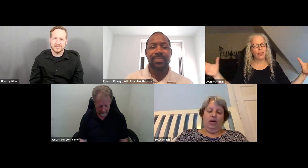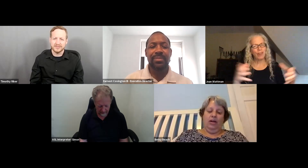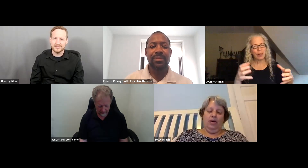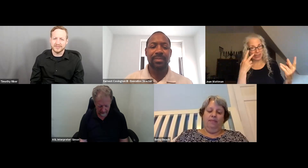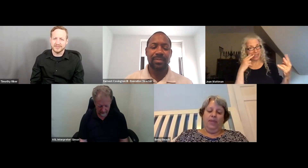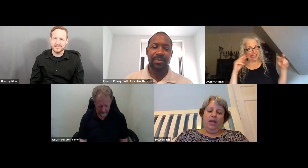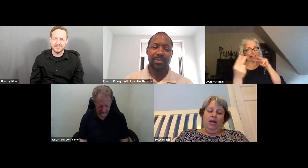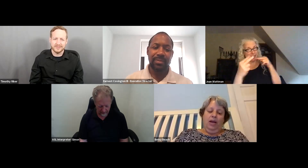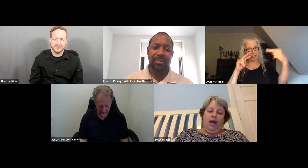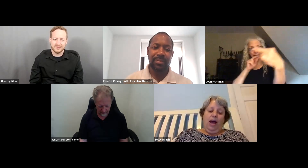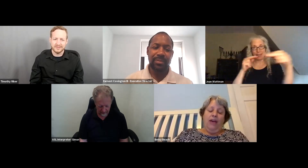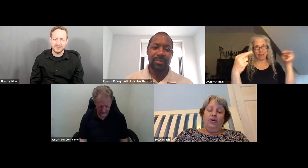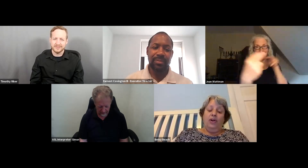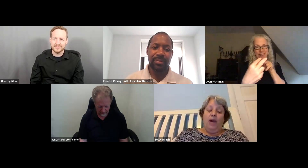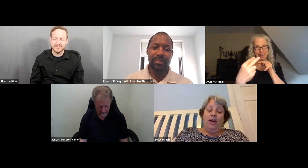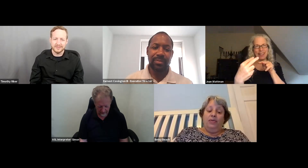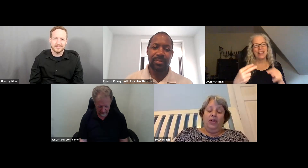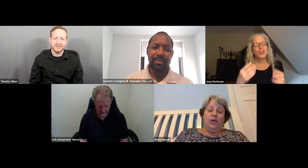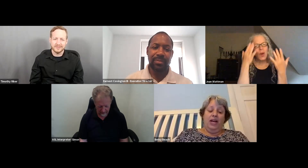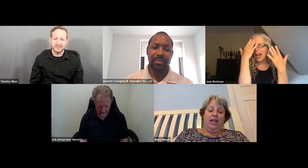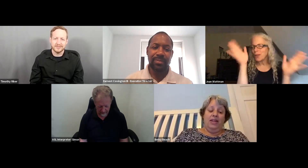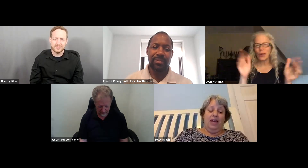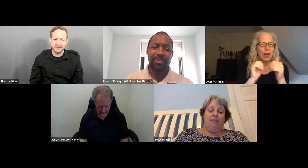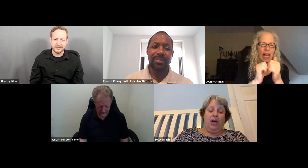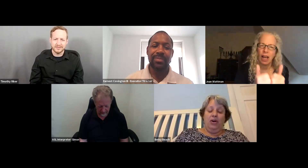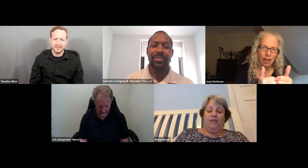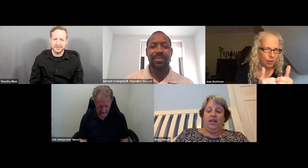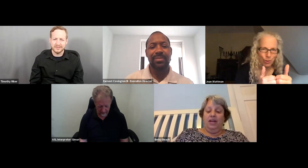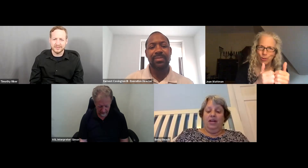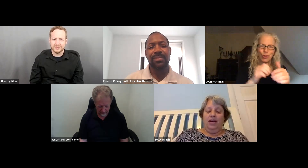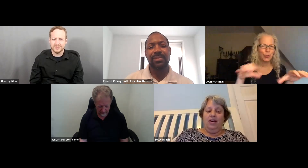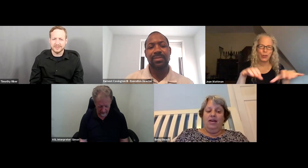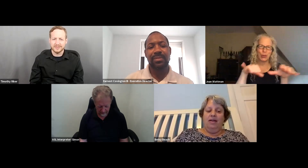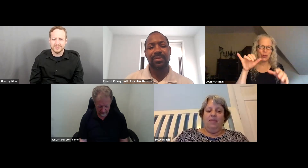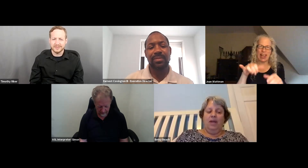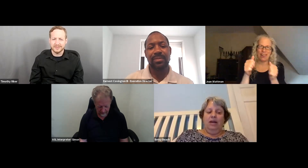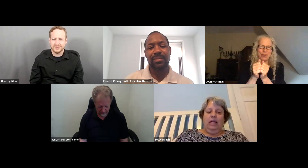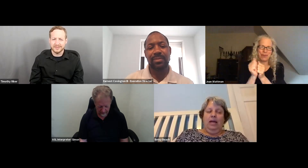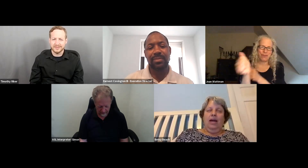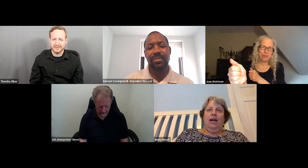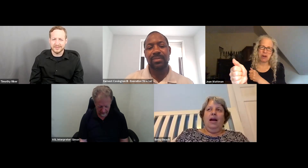other. I don't know how to recreate that part of it.